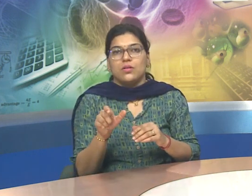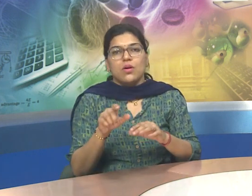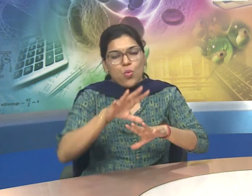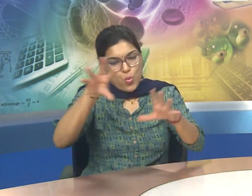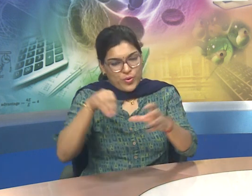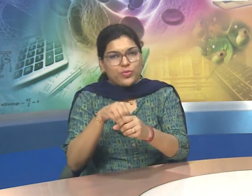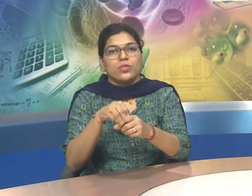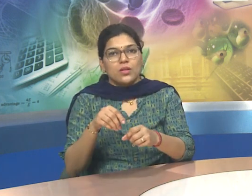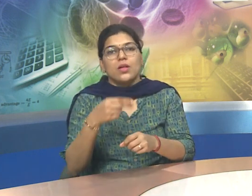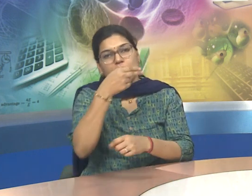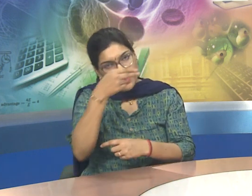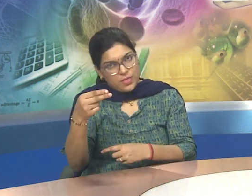of the mouse.